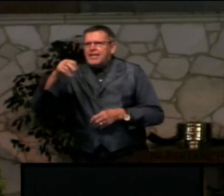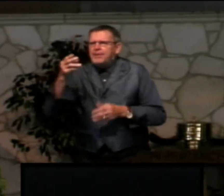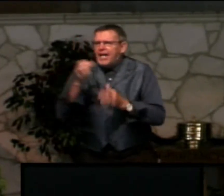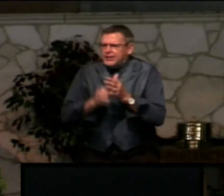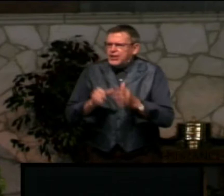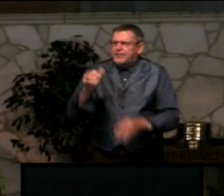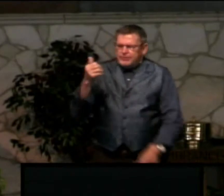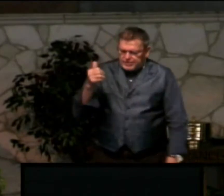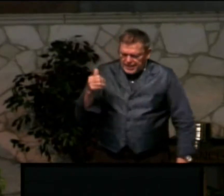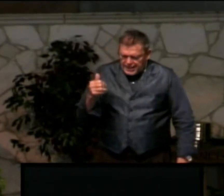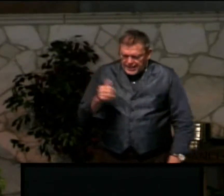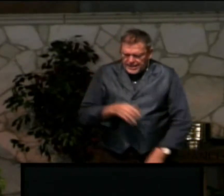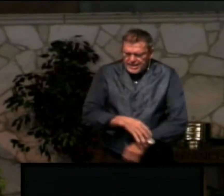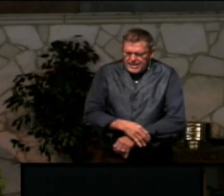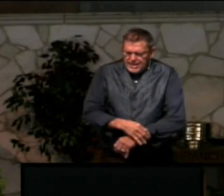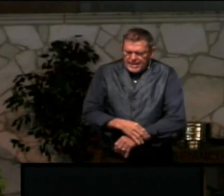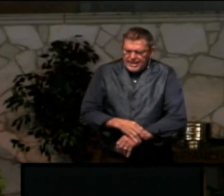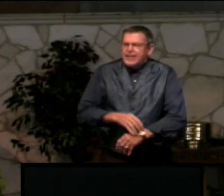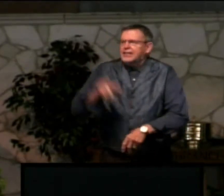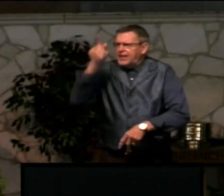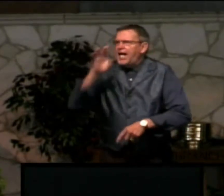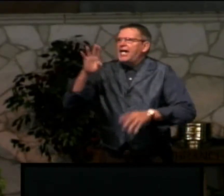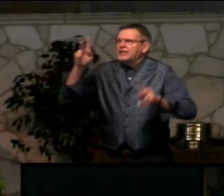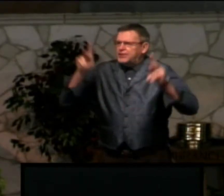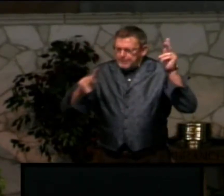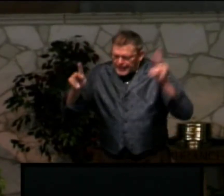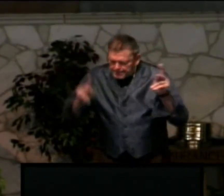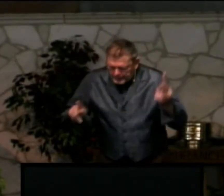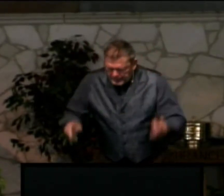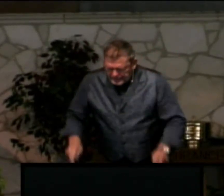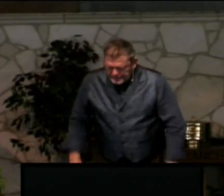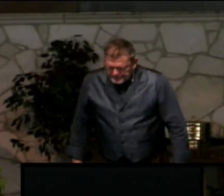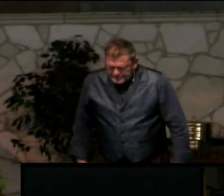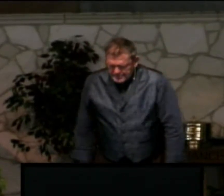In Nehemiah chapter 10, God's